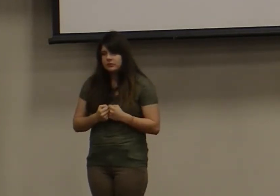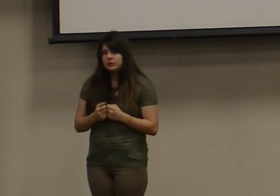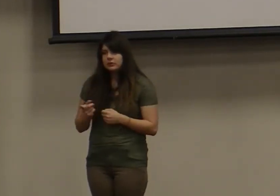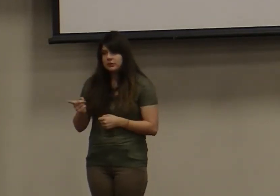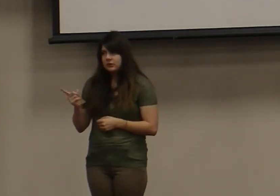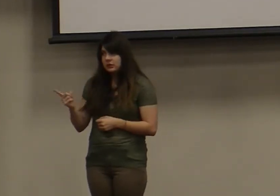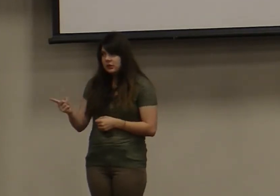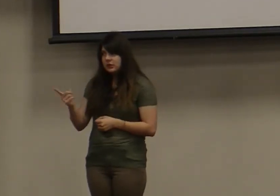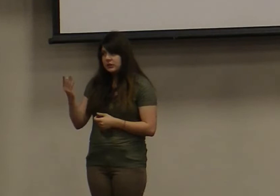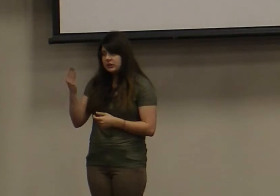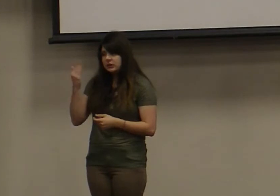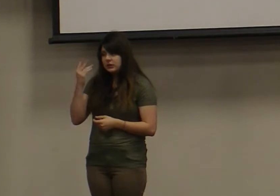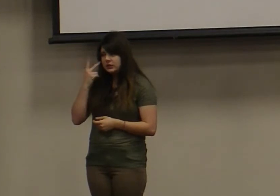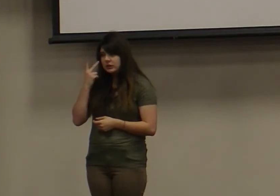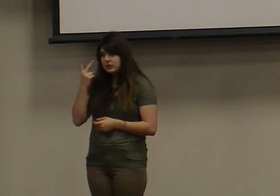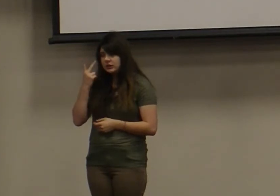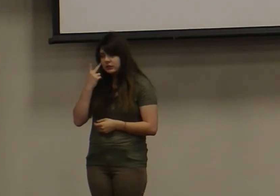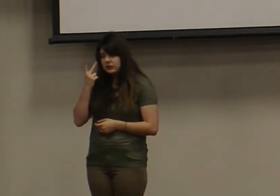Does he see?